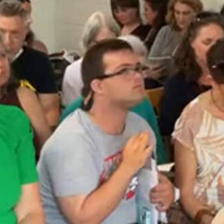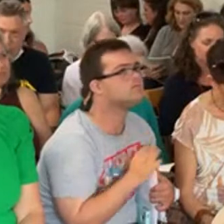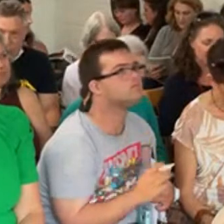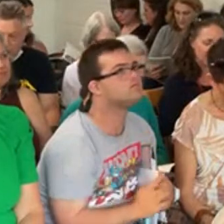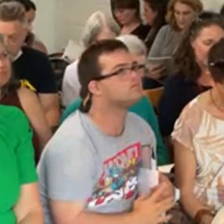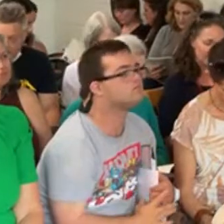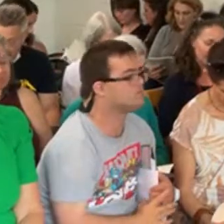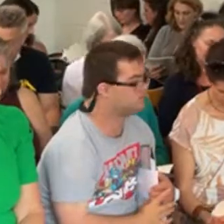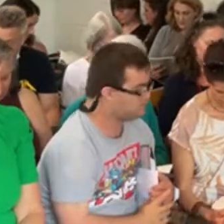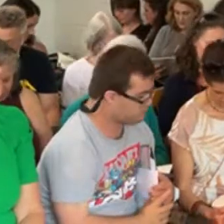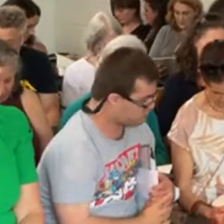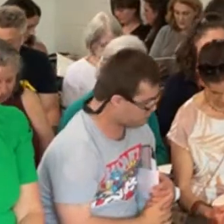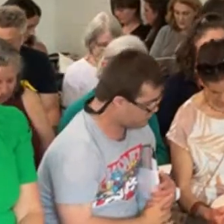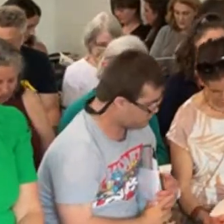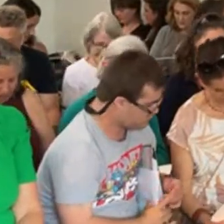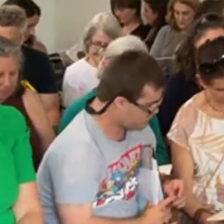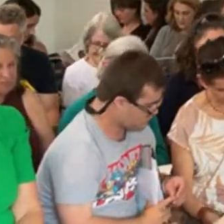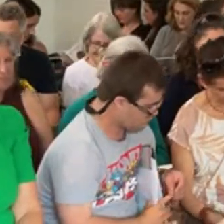Page